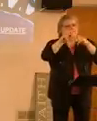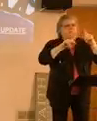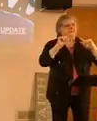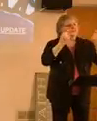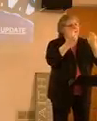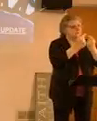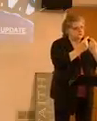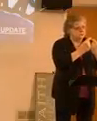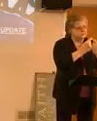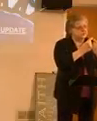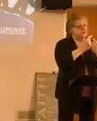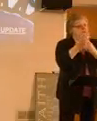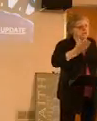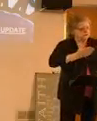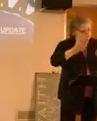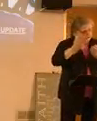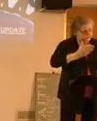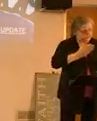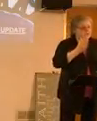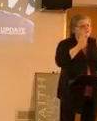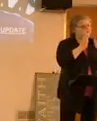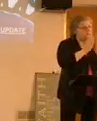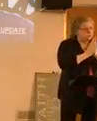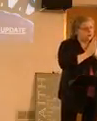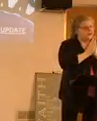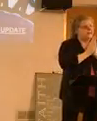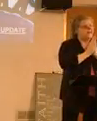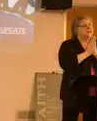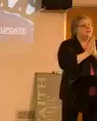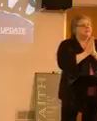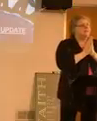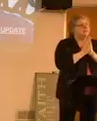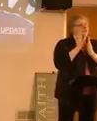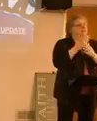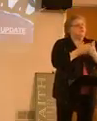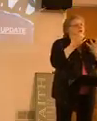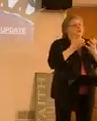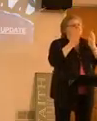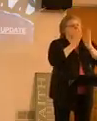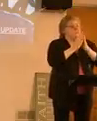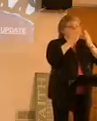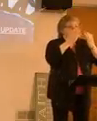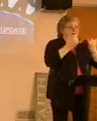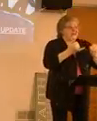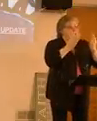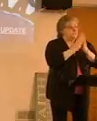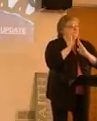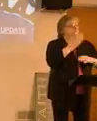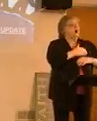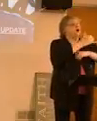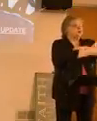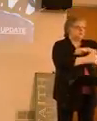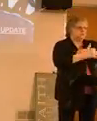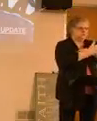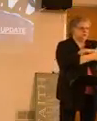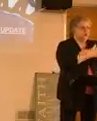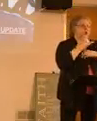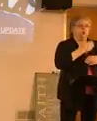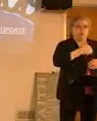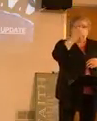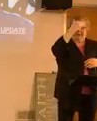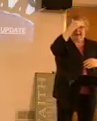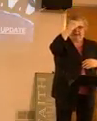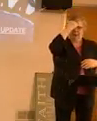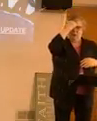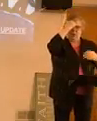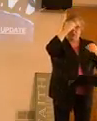be diverse. So pray for these. We're going to stop now and pray for our own country. We know now